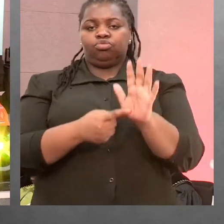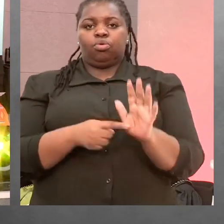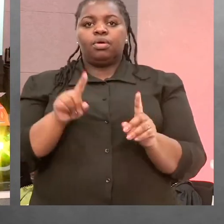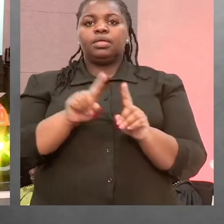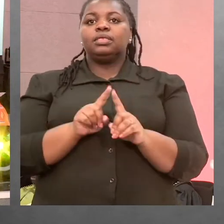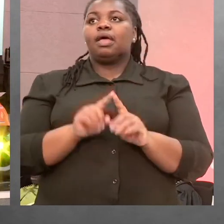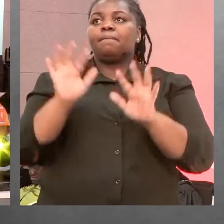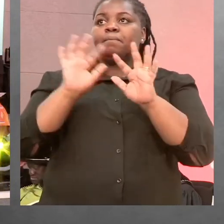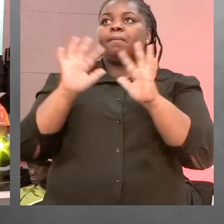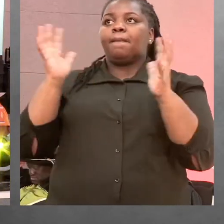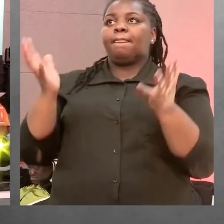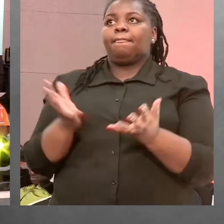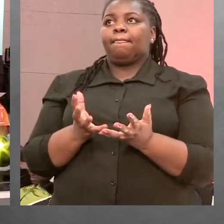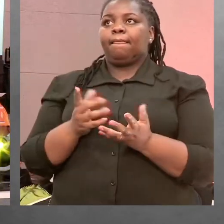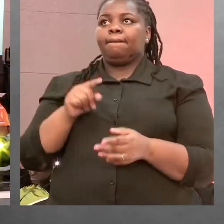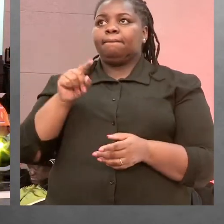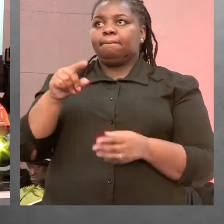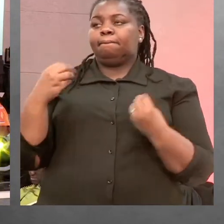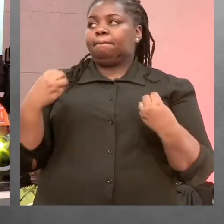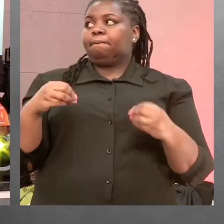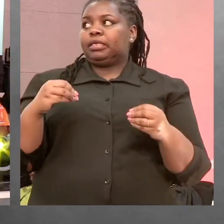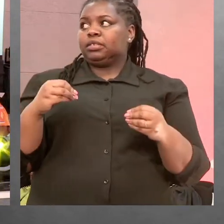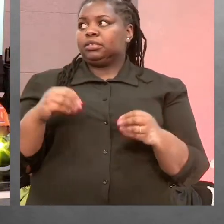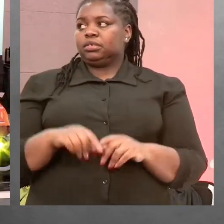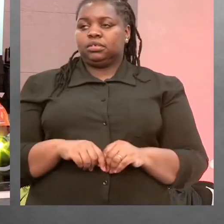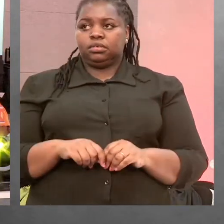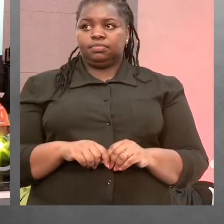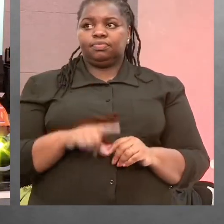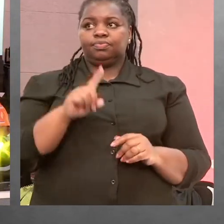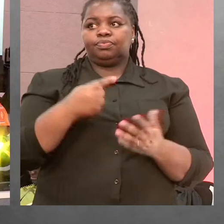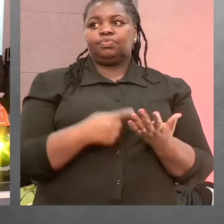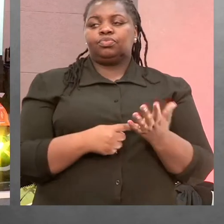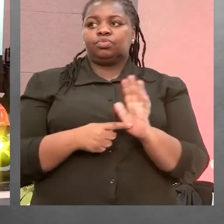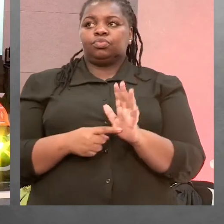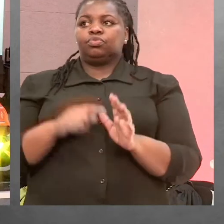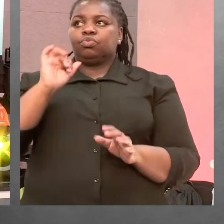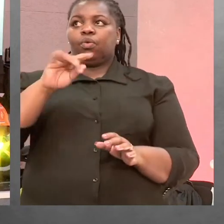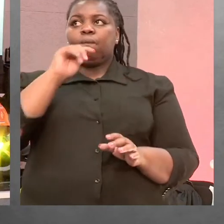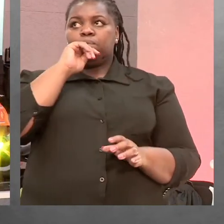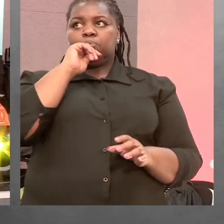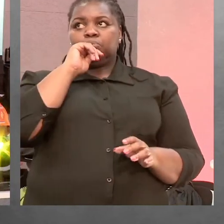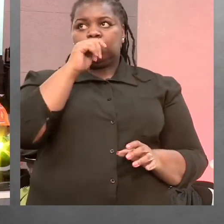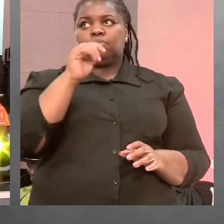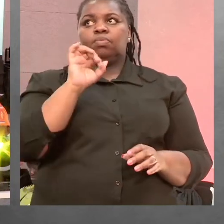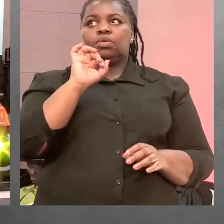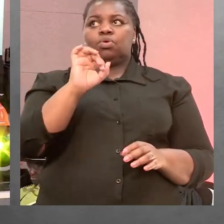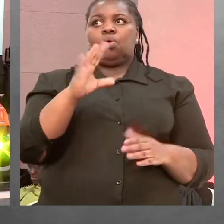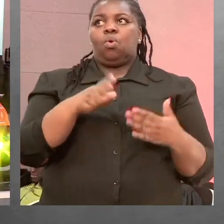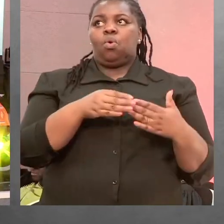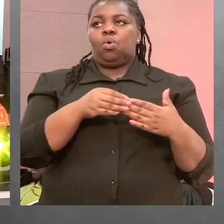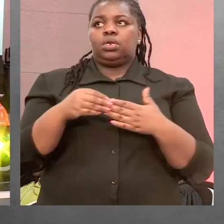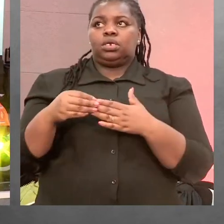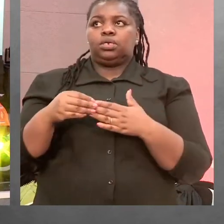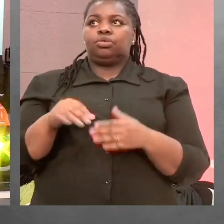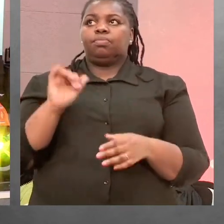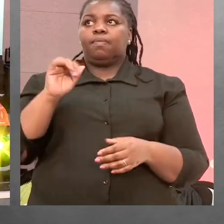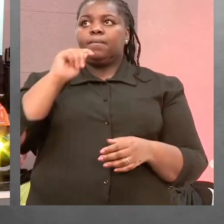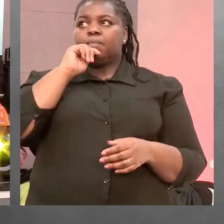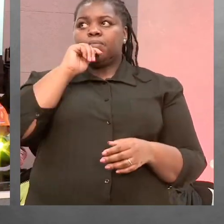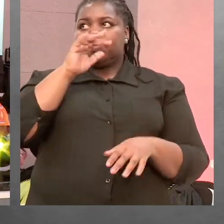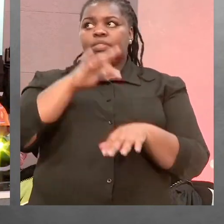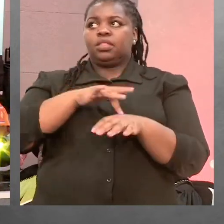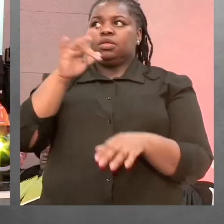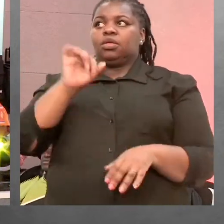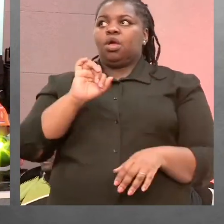and the global footprint of your business demonstrates the fact of your leadership and the texture of